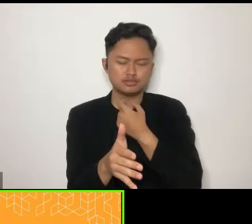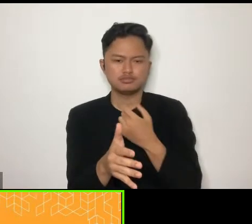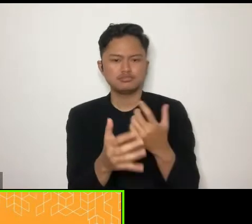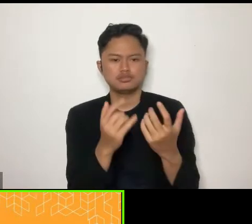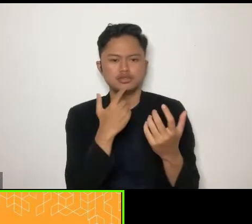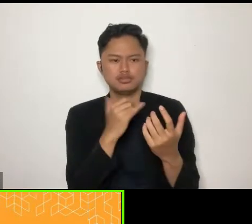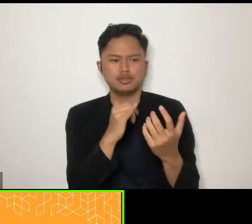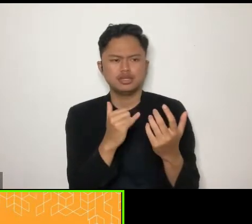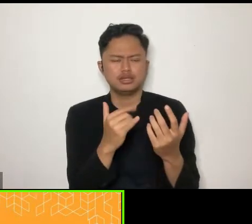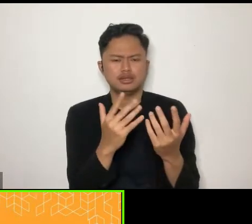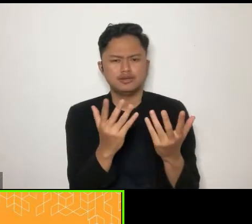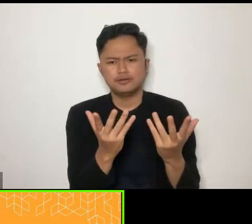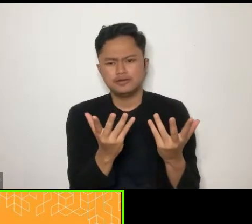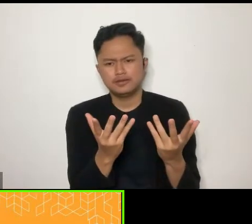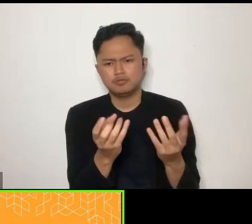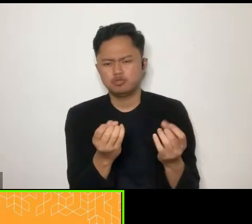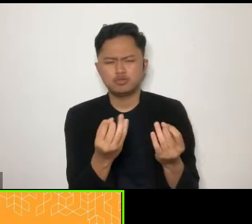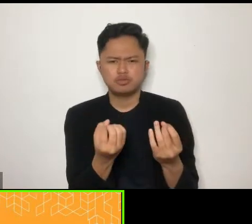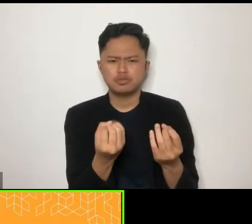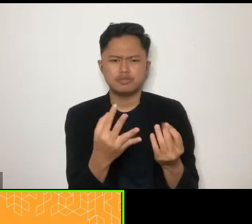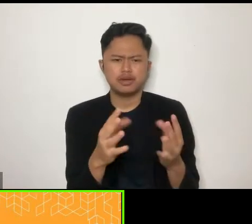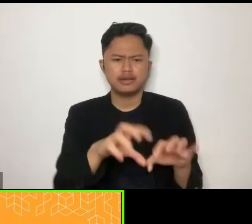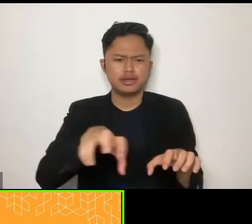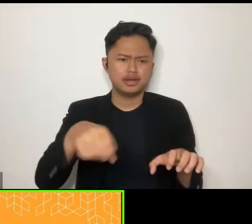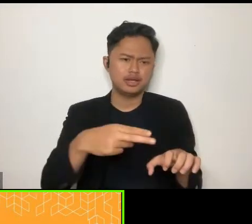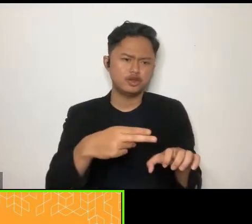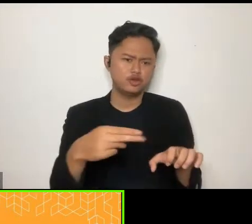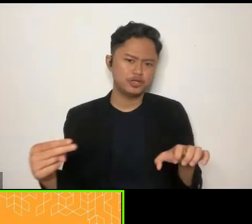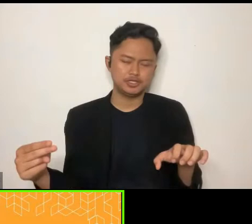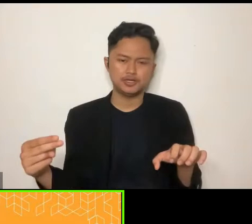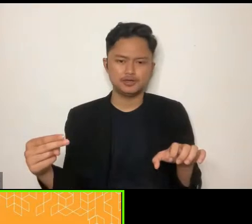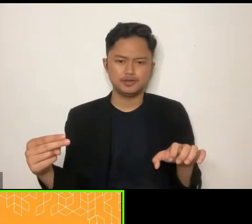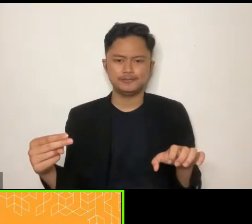region in Indonesia, so withdrawing these